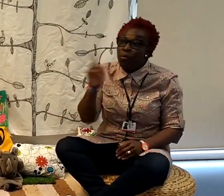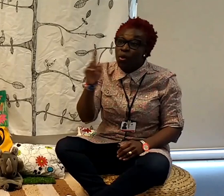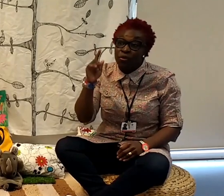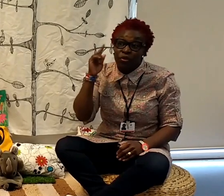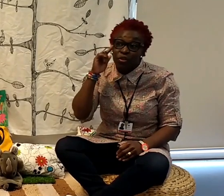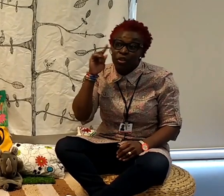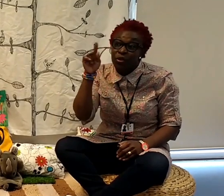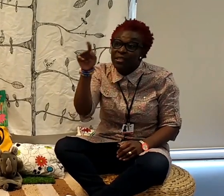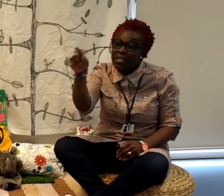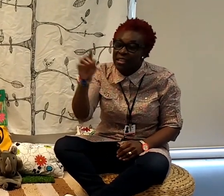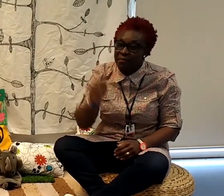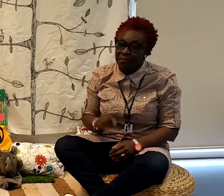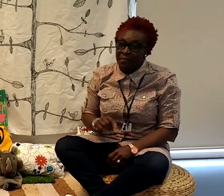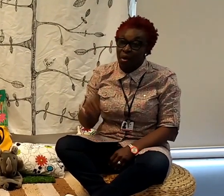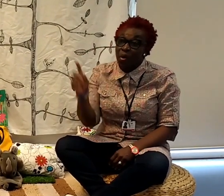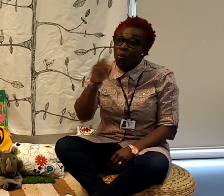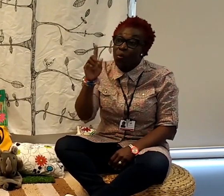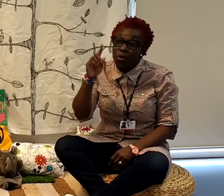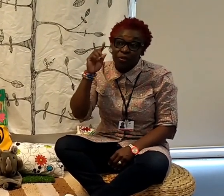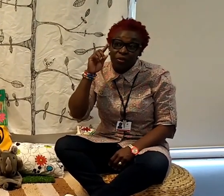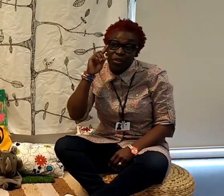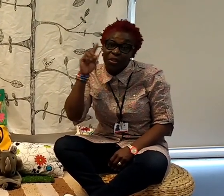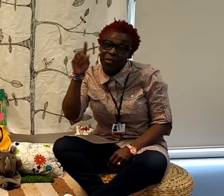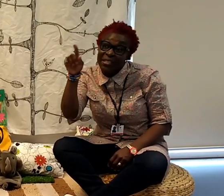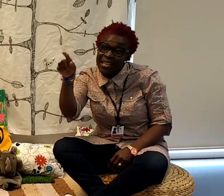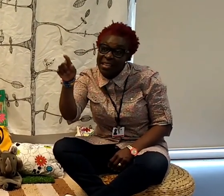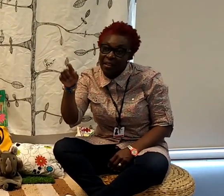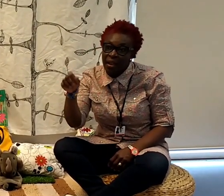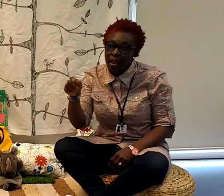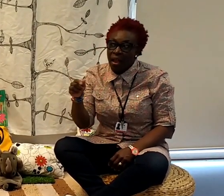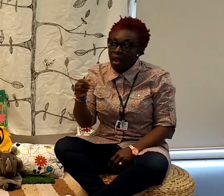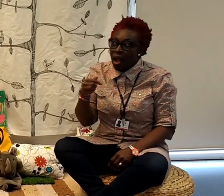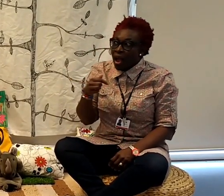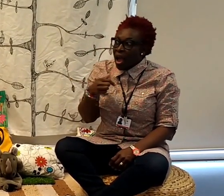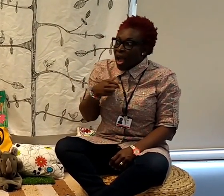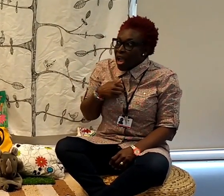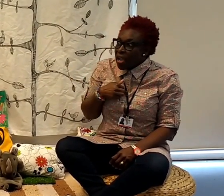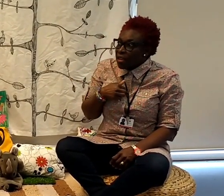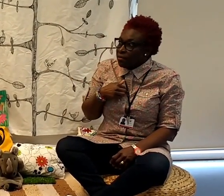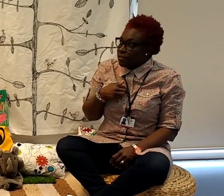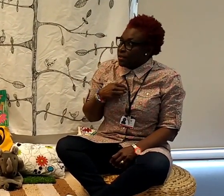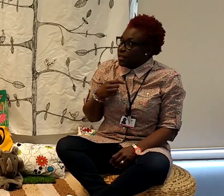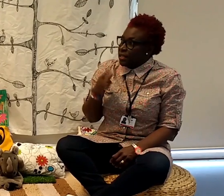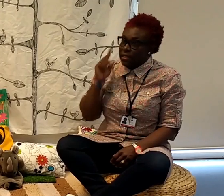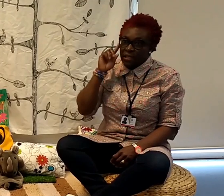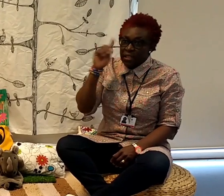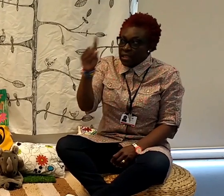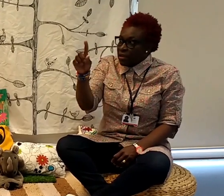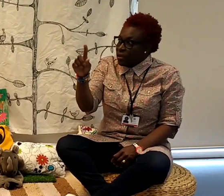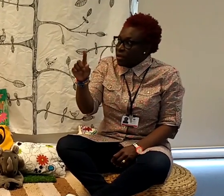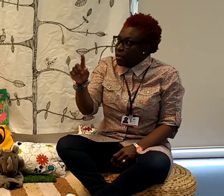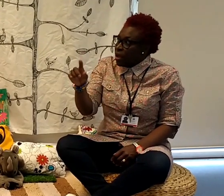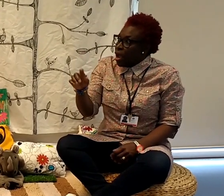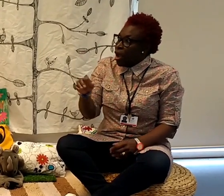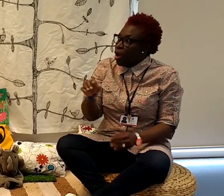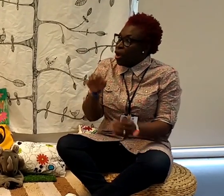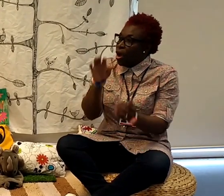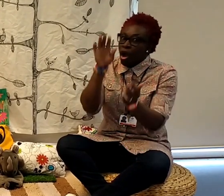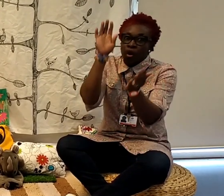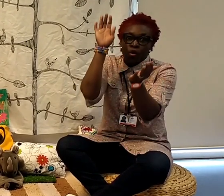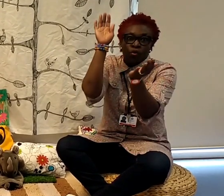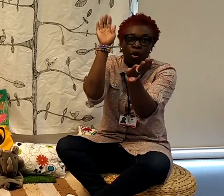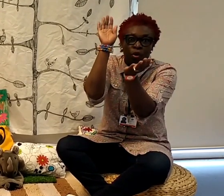Walking through the jungle, what do you see? What do you see? I see a